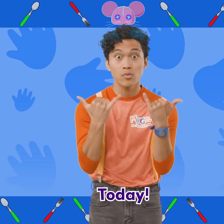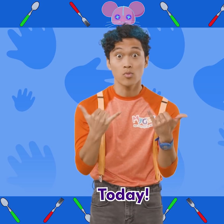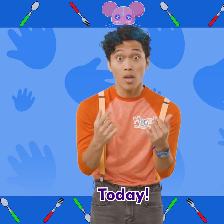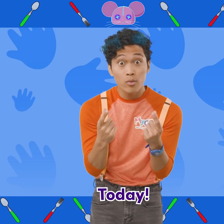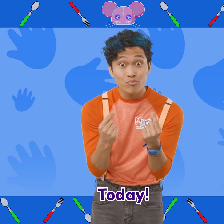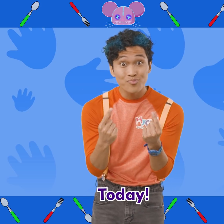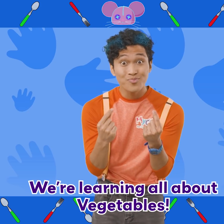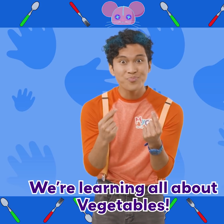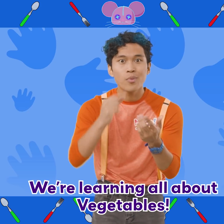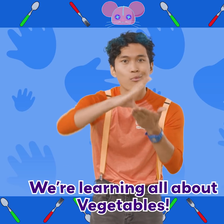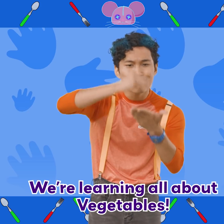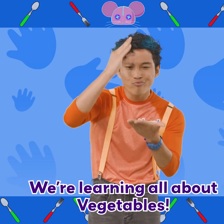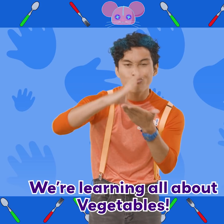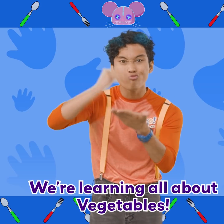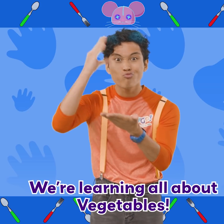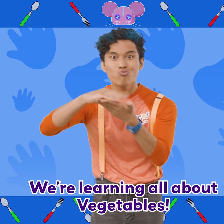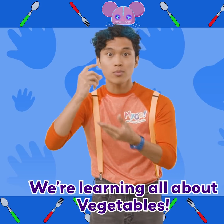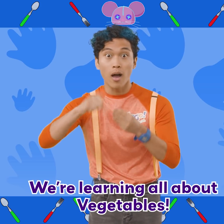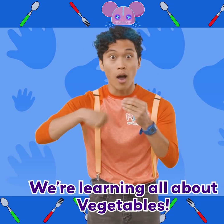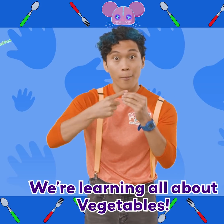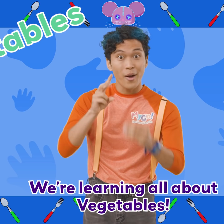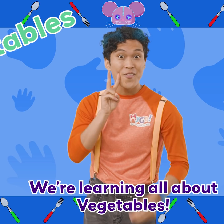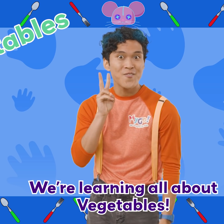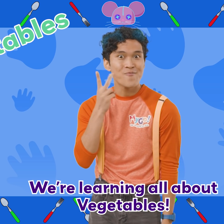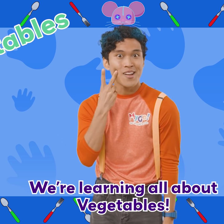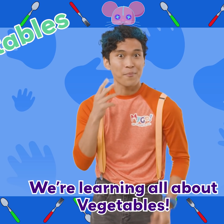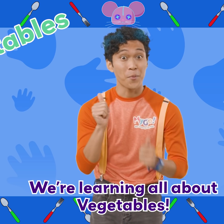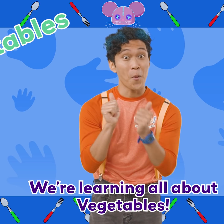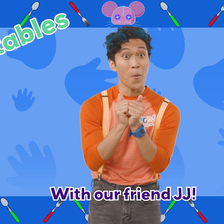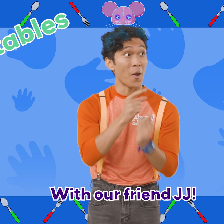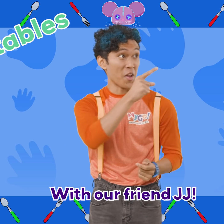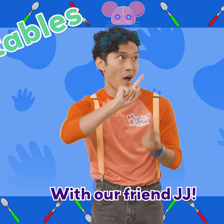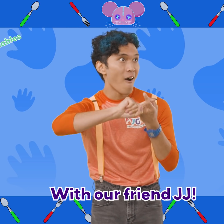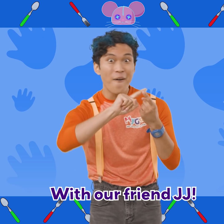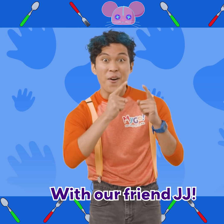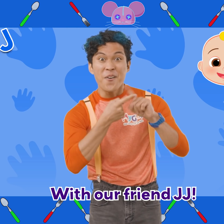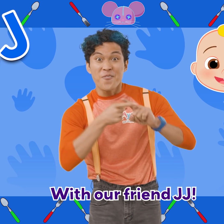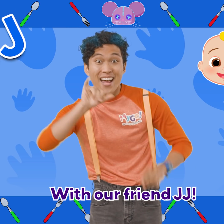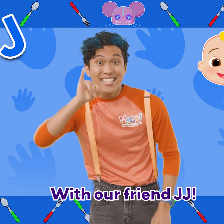Today, we're learning all about vegetables with our friend, JJ.